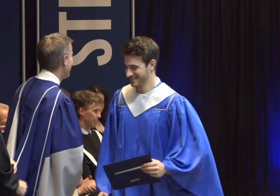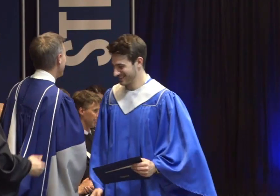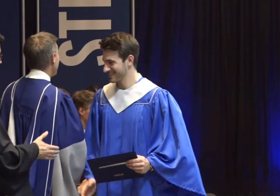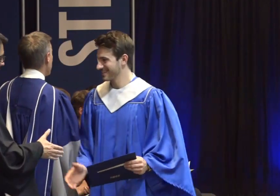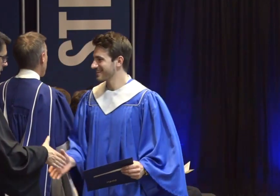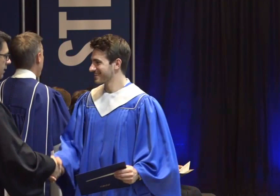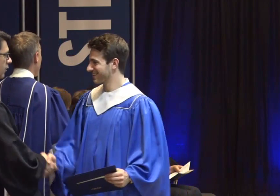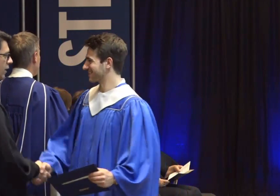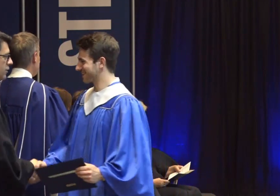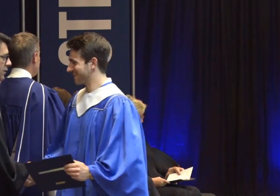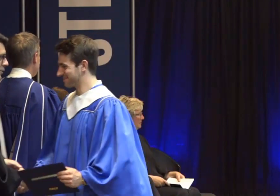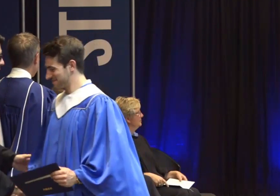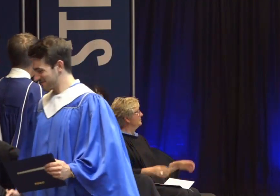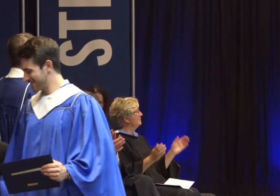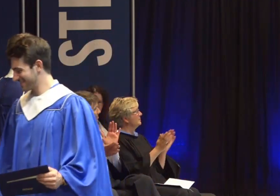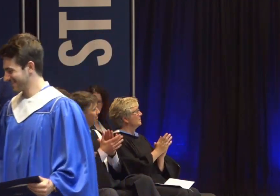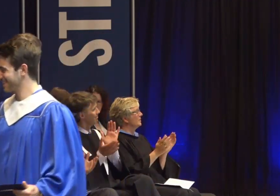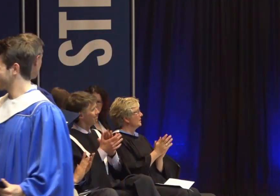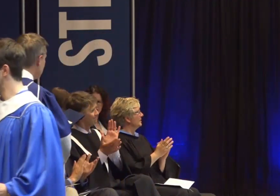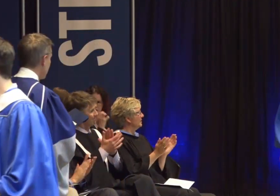Catlin Garber.